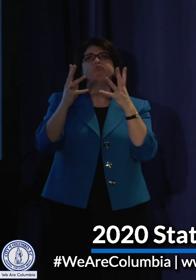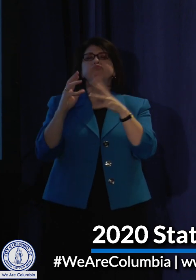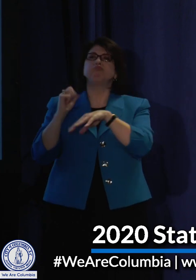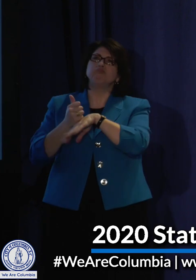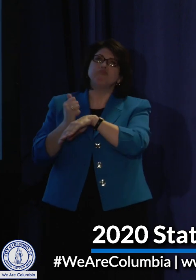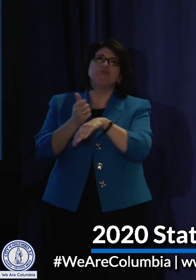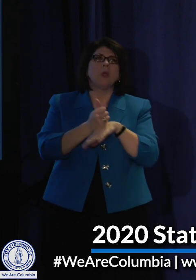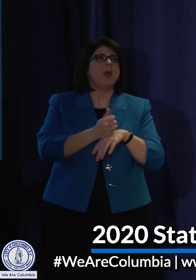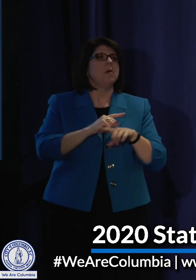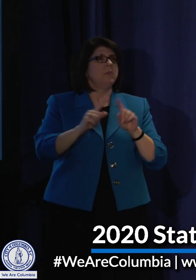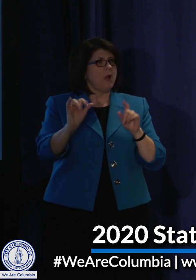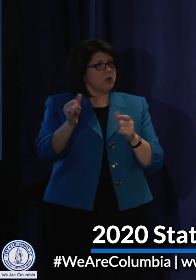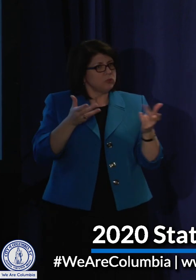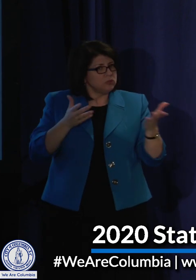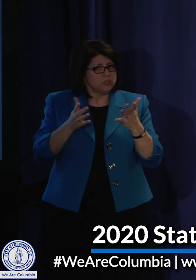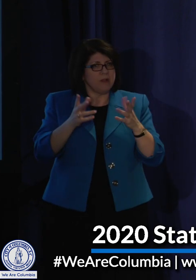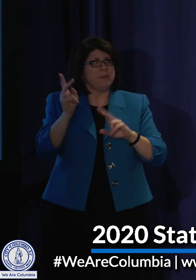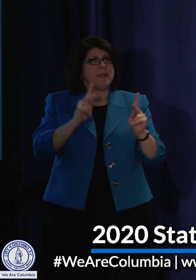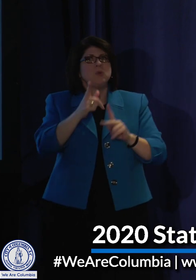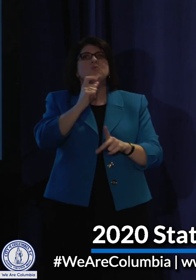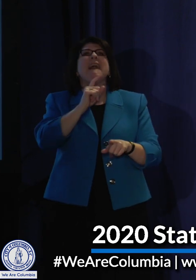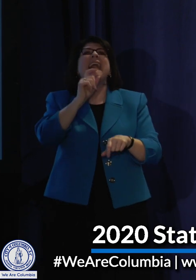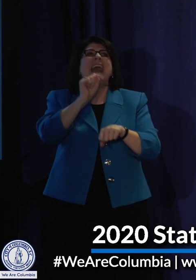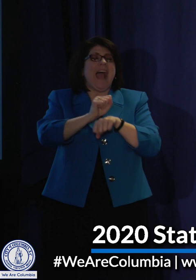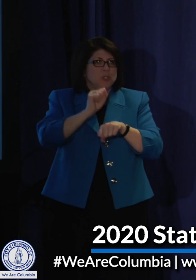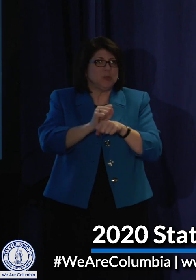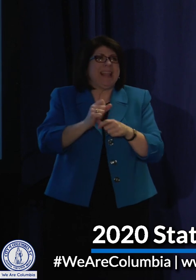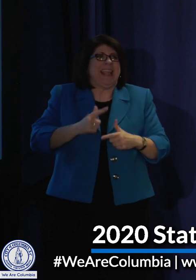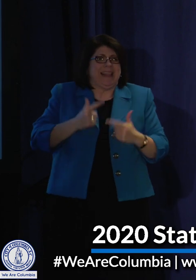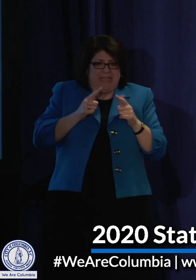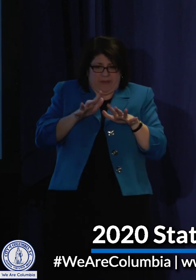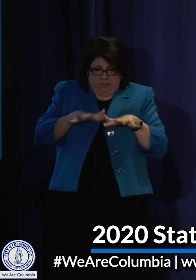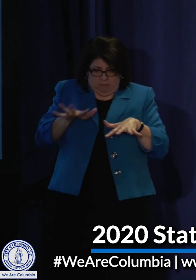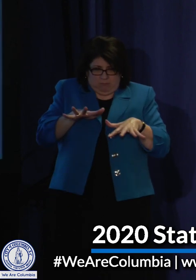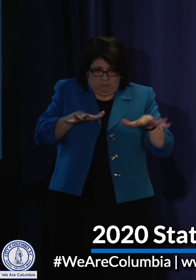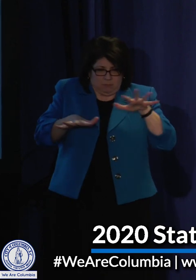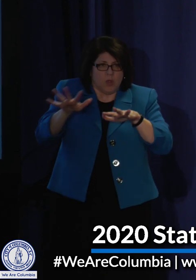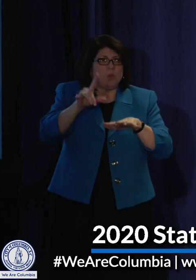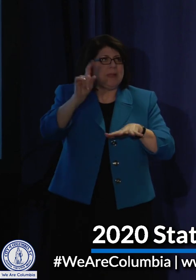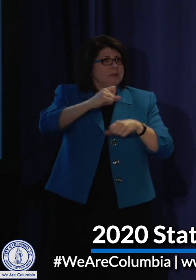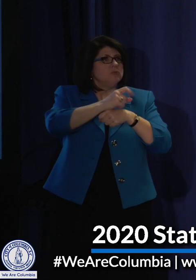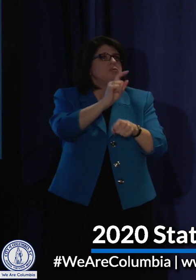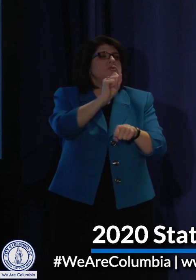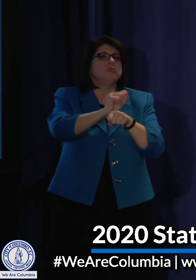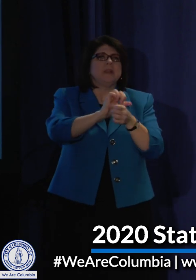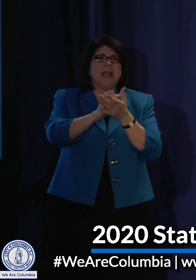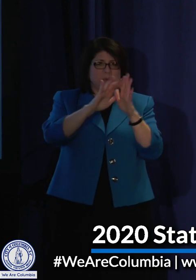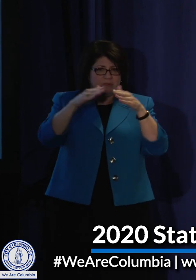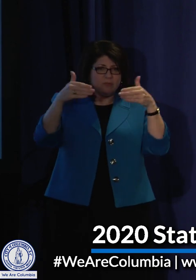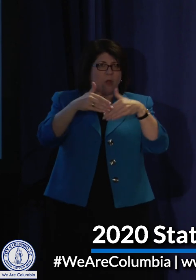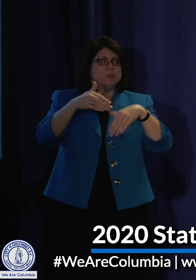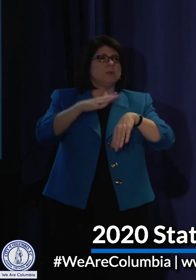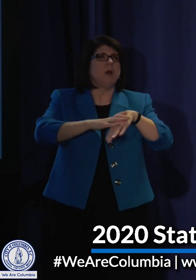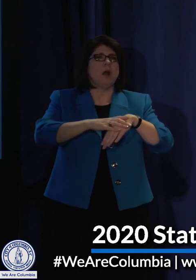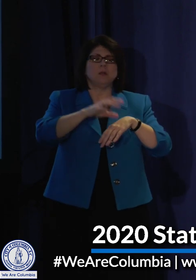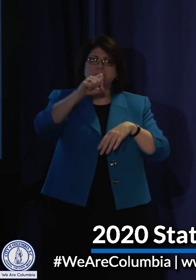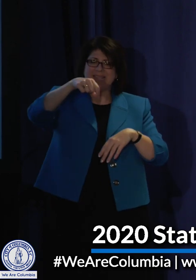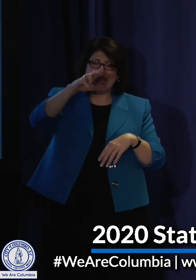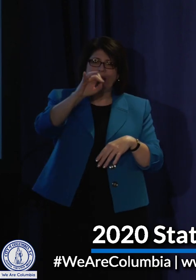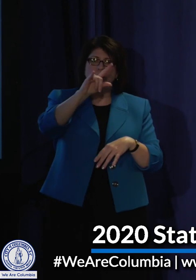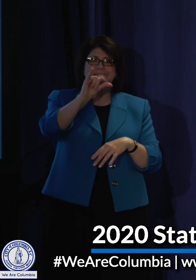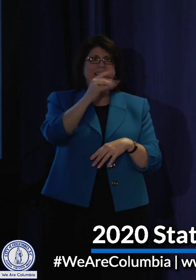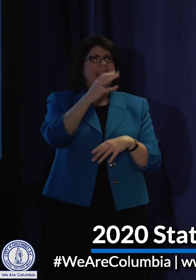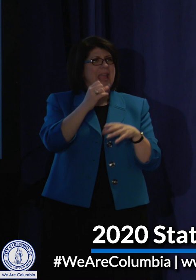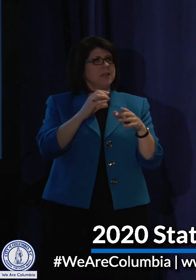people who live in those census tracts. We have to make sure that we focus on equity in our